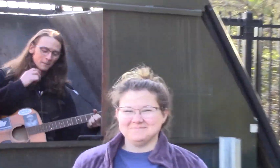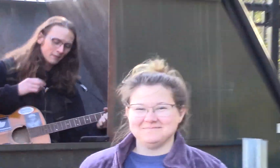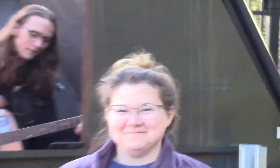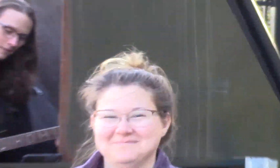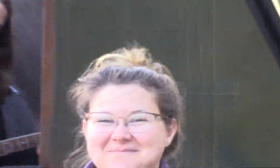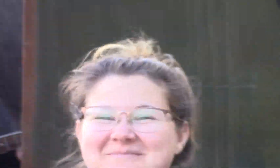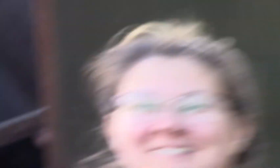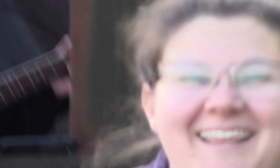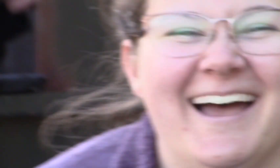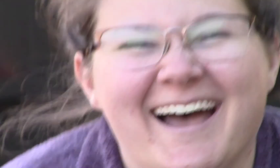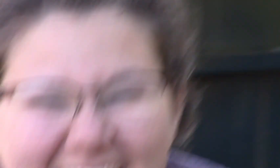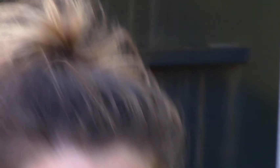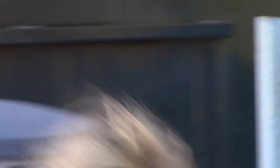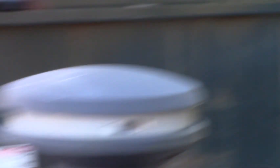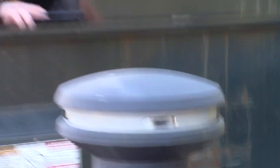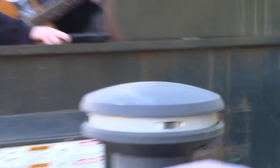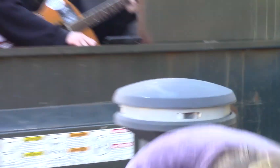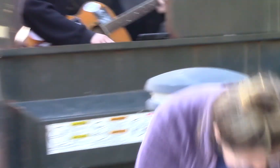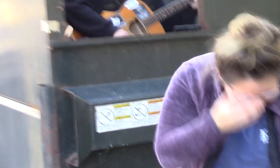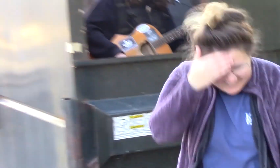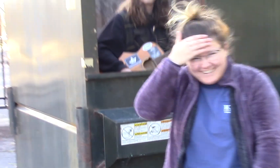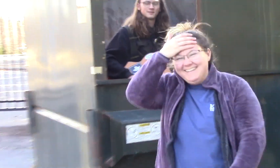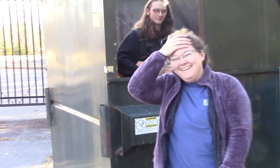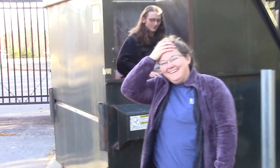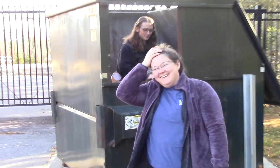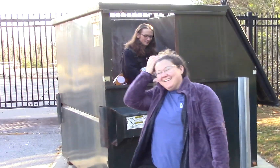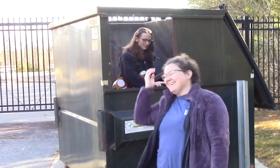Good night, everyone. I love you.